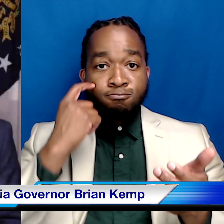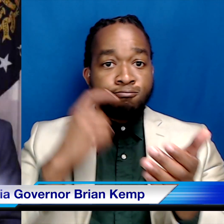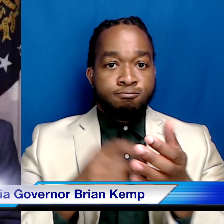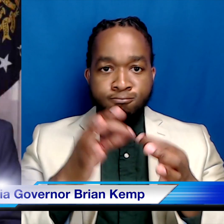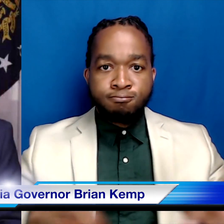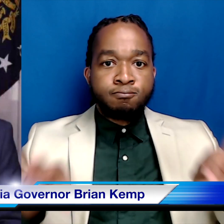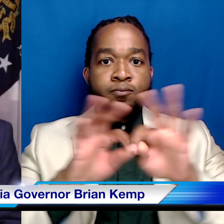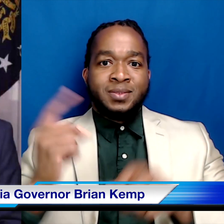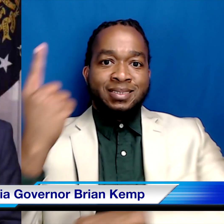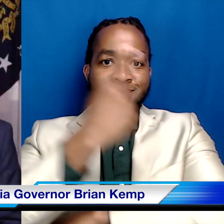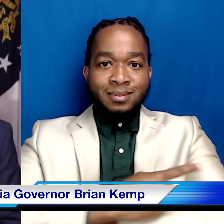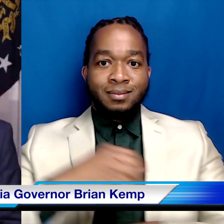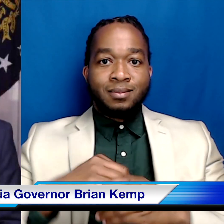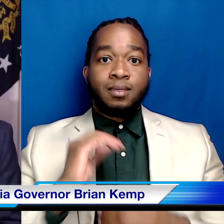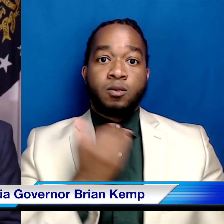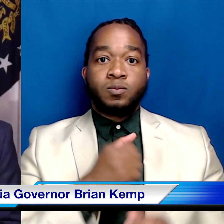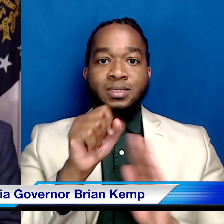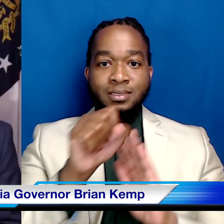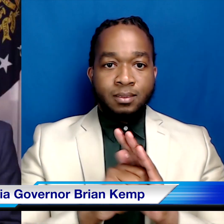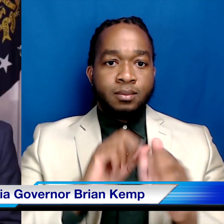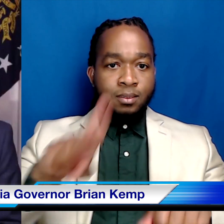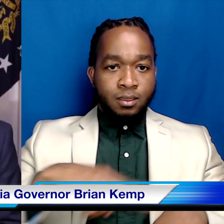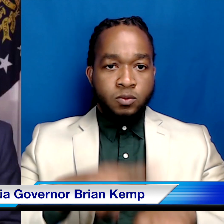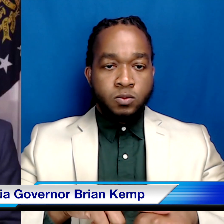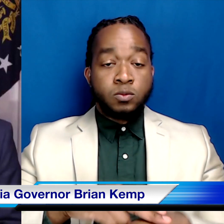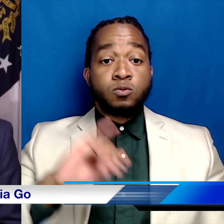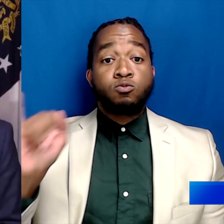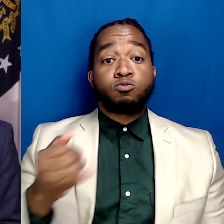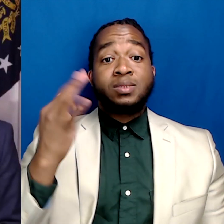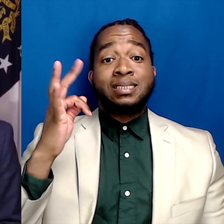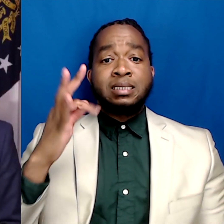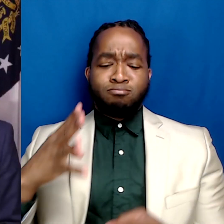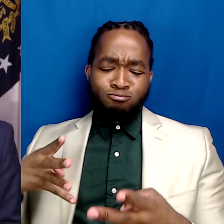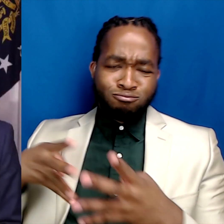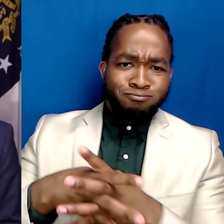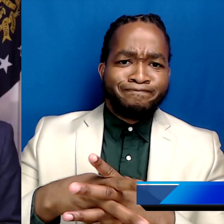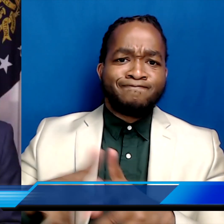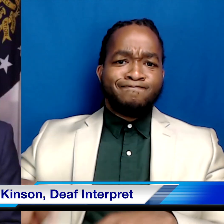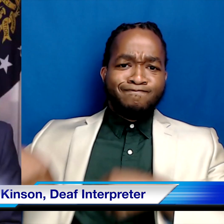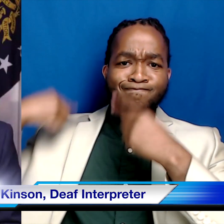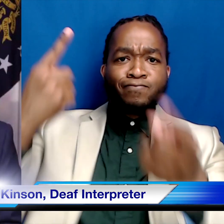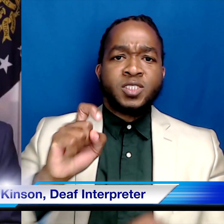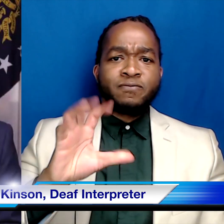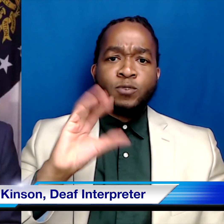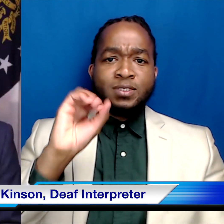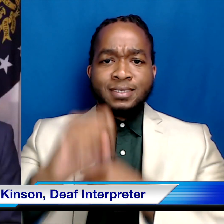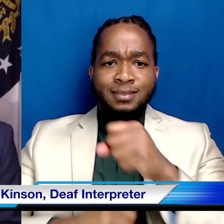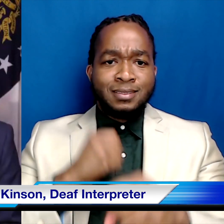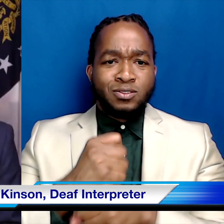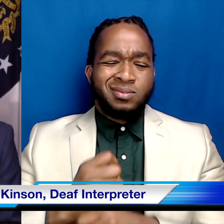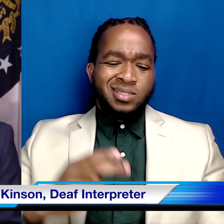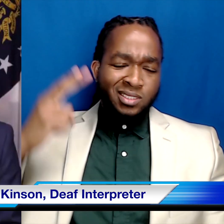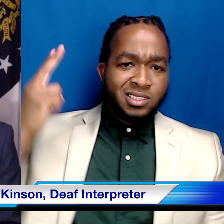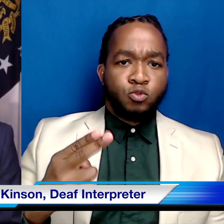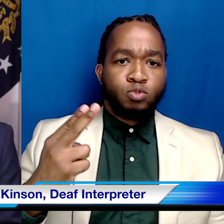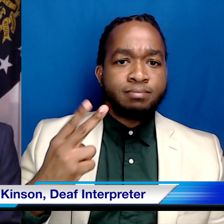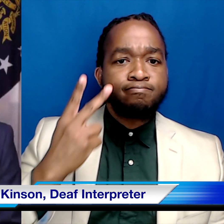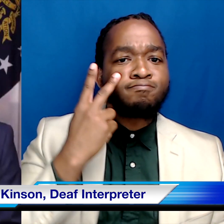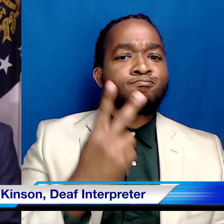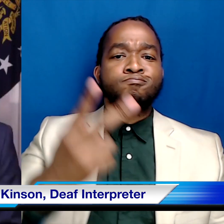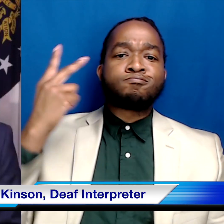Today marks a significant day in our state and nation. Juneteenth is rooted in more than 150 years of